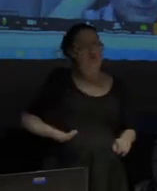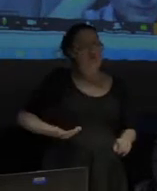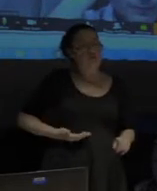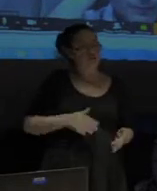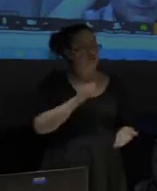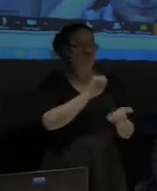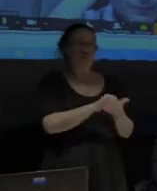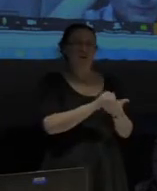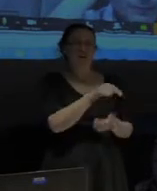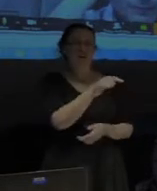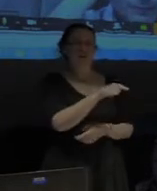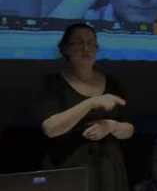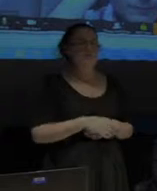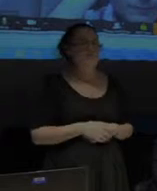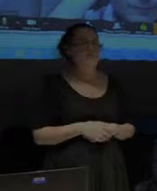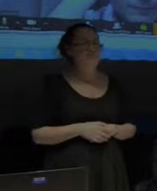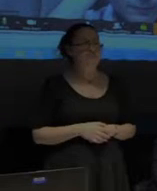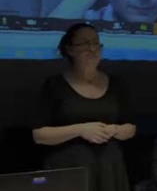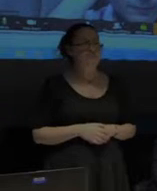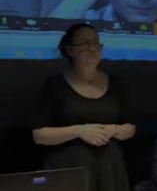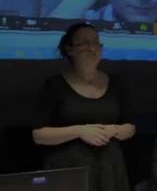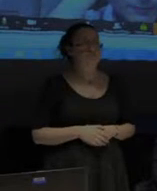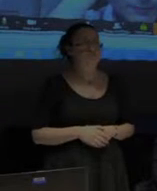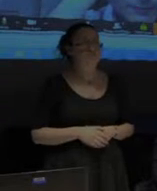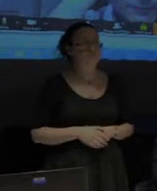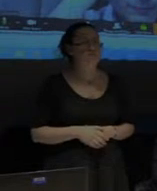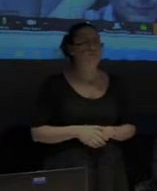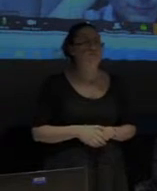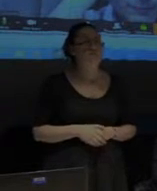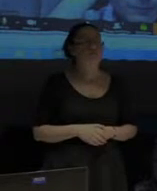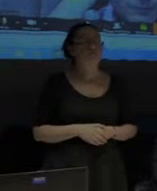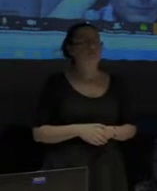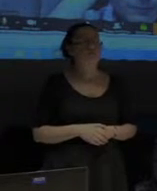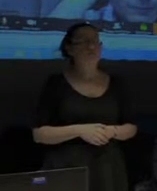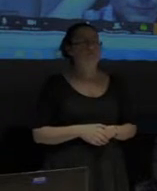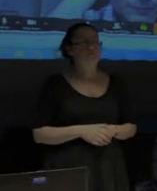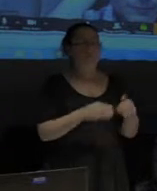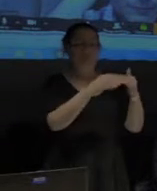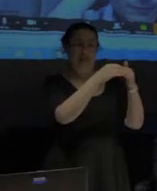do. So there's something about the leader